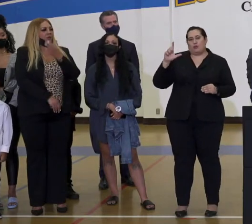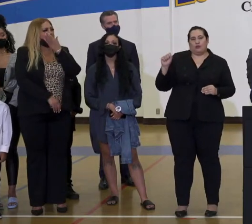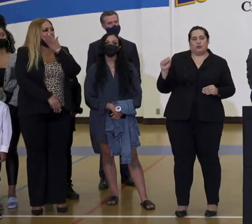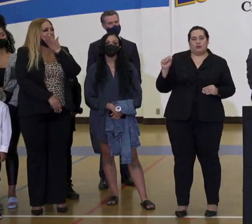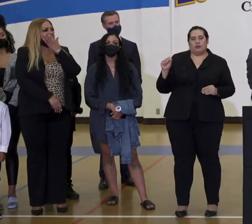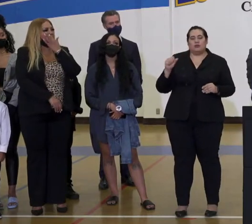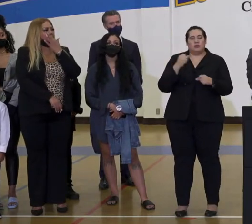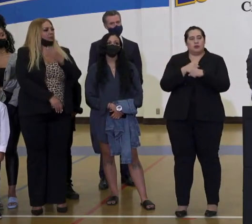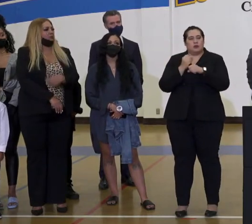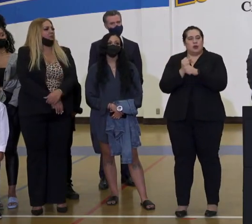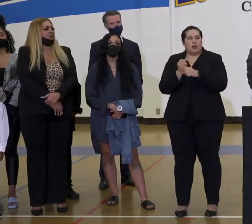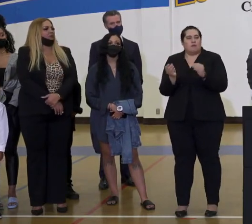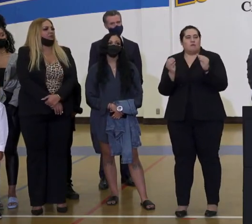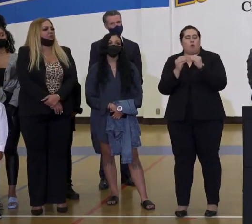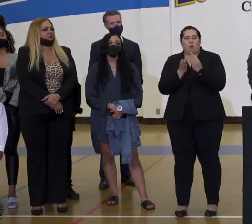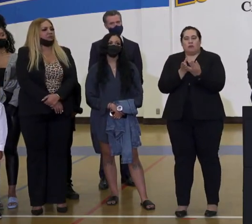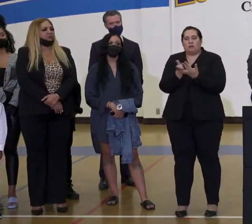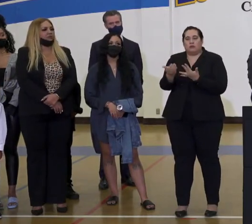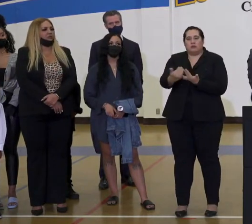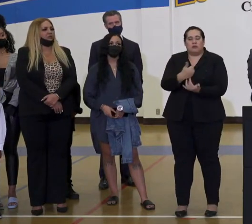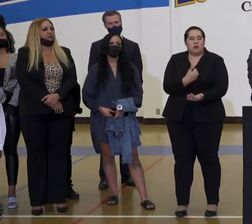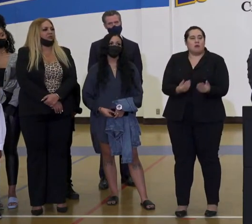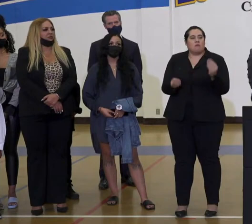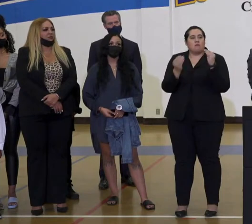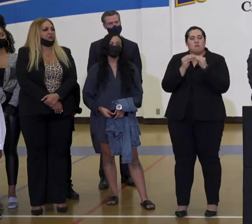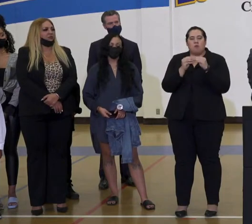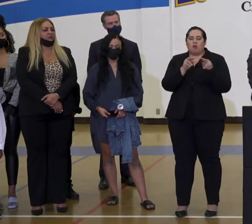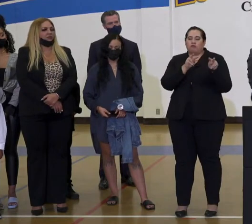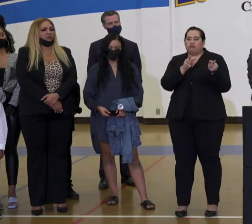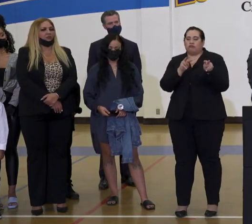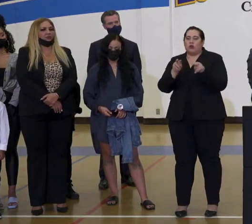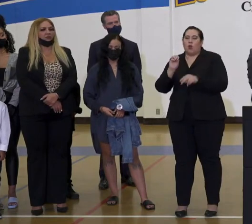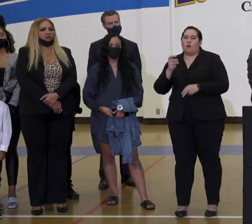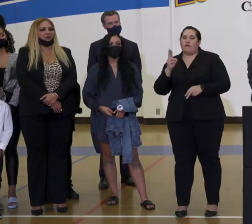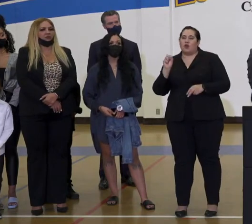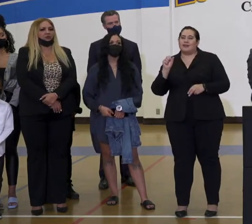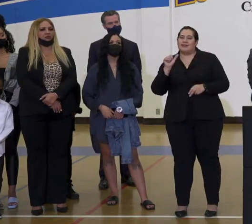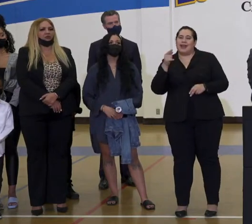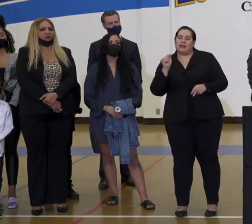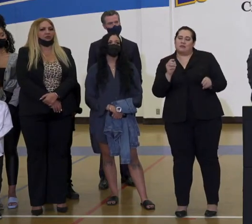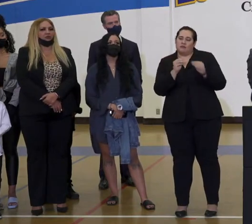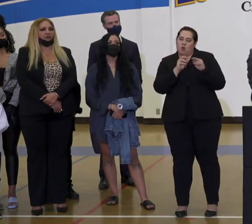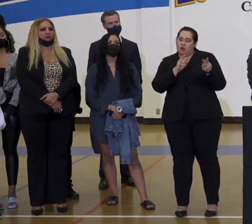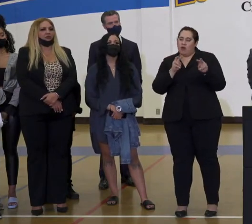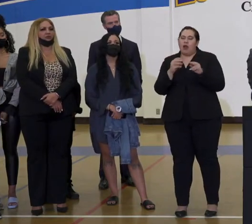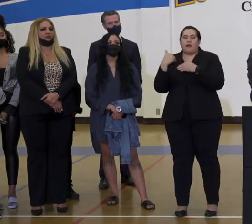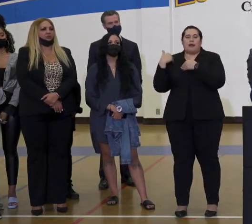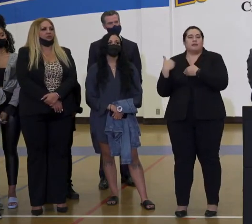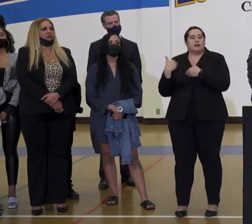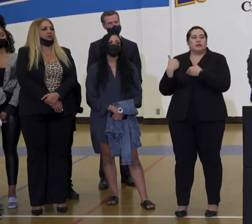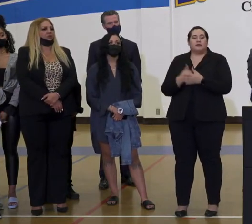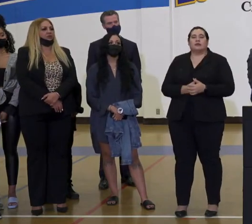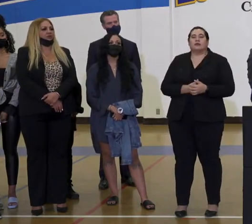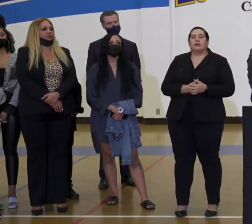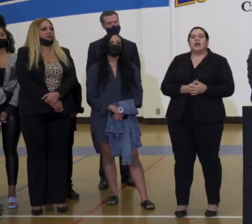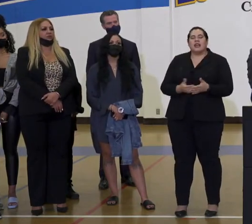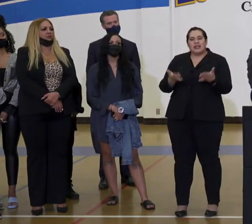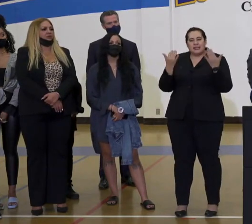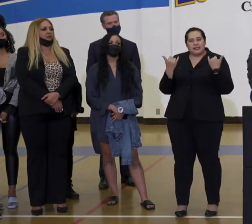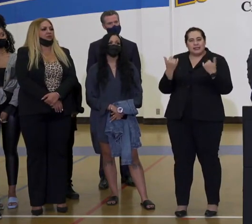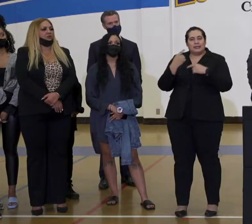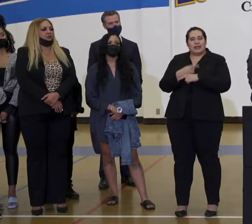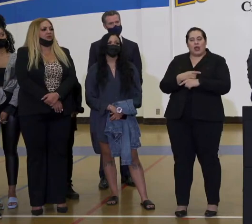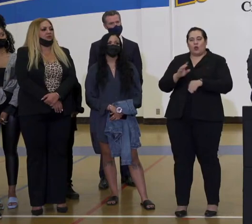to create more transparency, more oversight, and more accountability. And today, we're